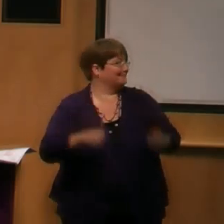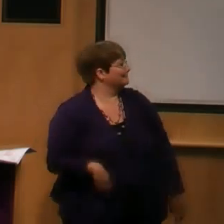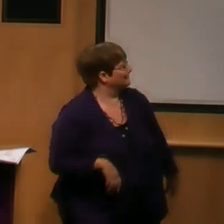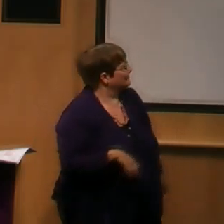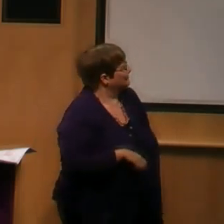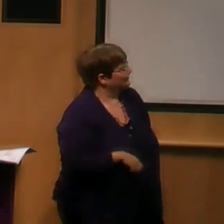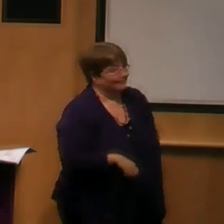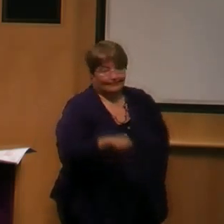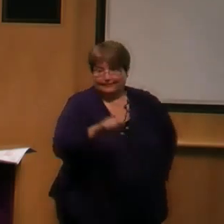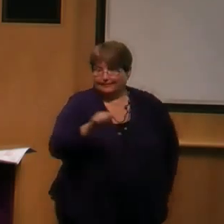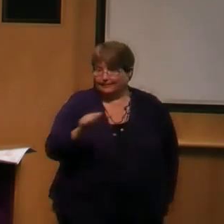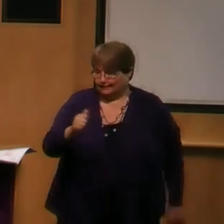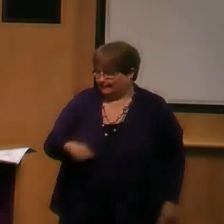which is really exciting. We're looking forward